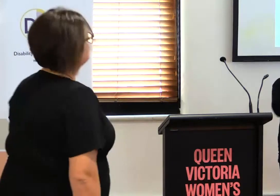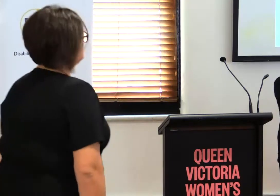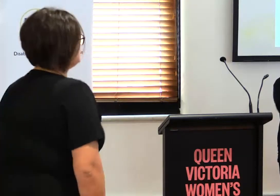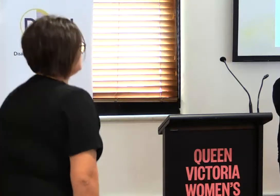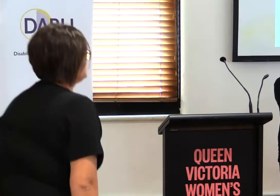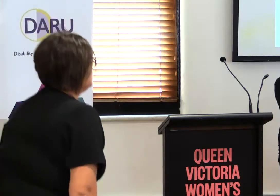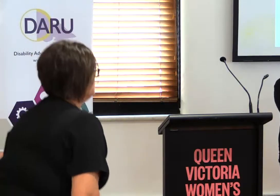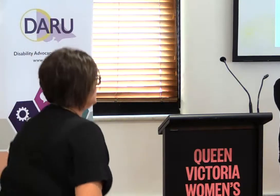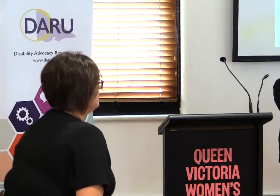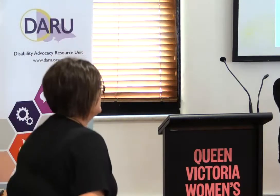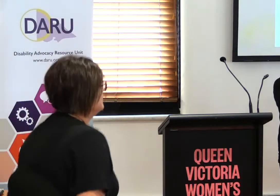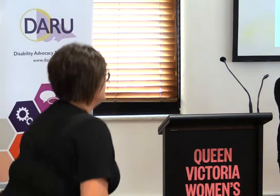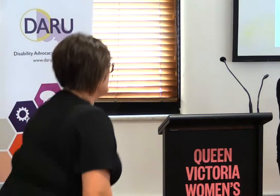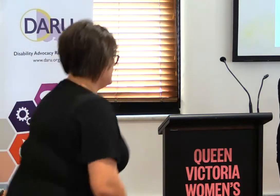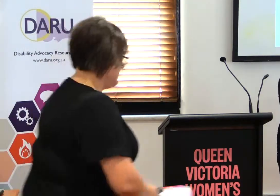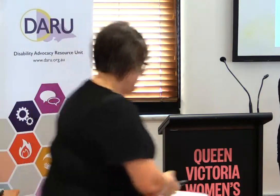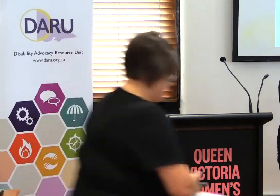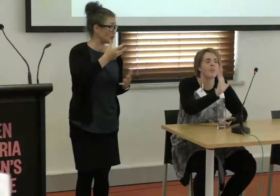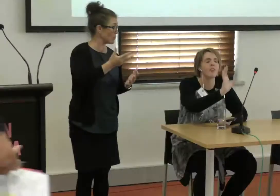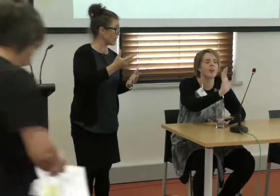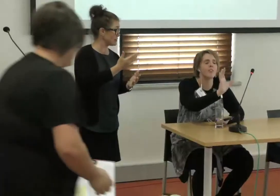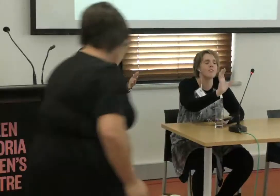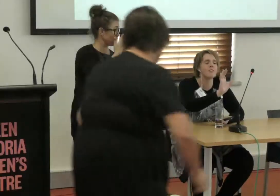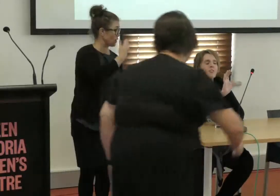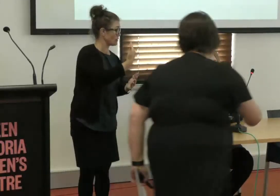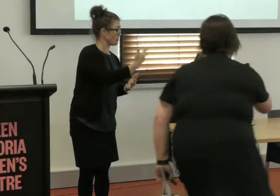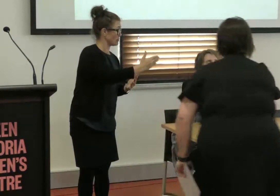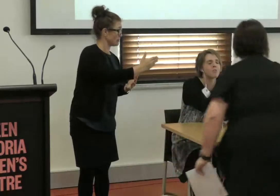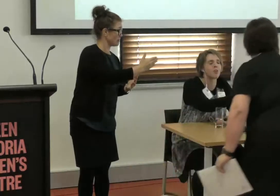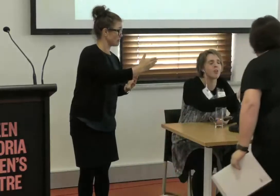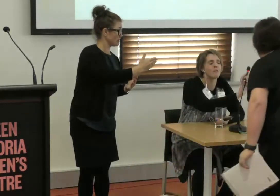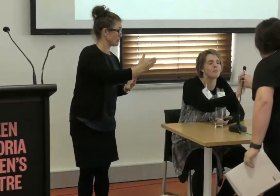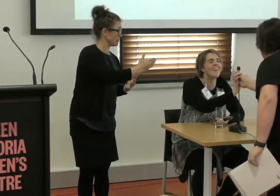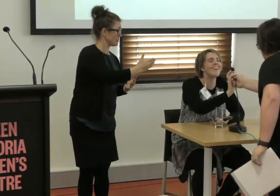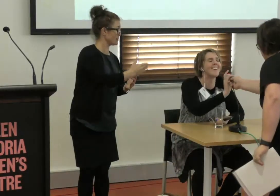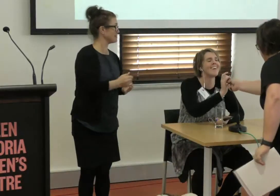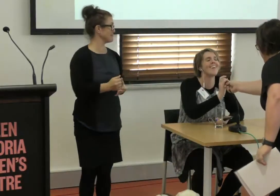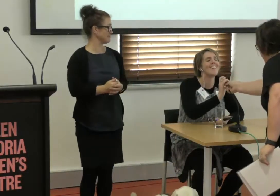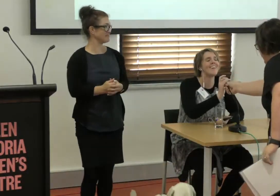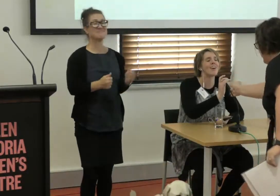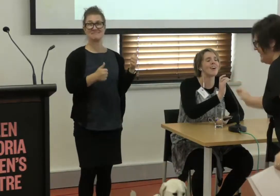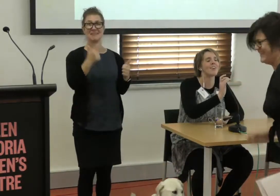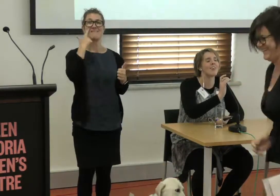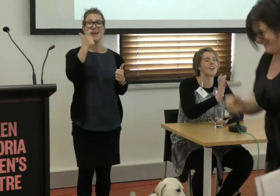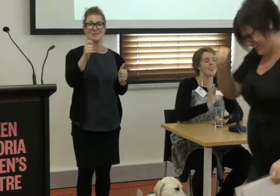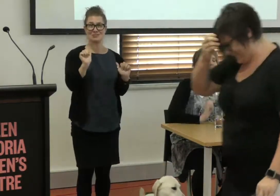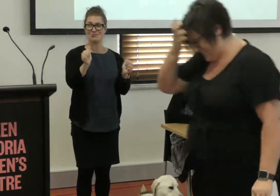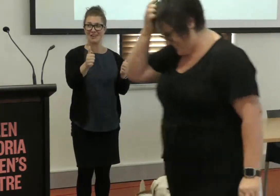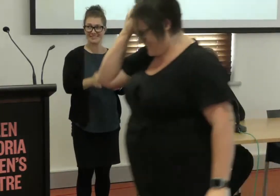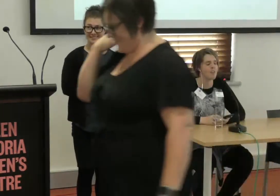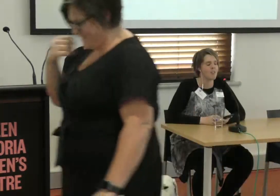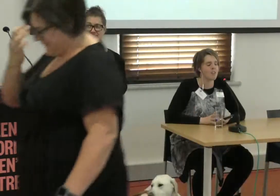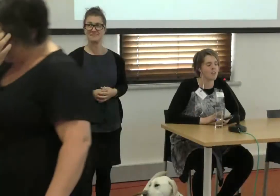Hang on, where's the microphone? A little bit further in front. All right. My left or your left? Great, all right,